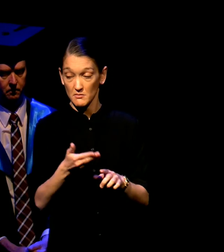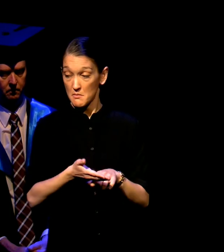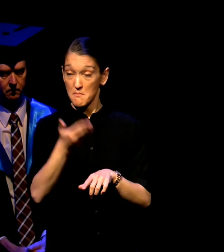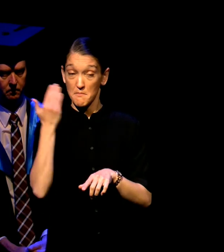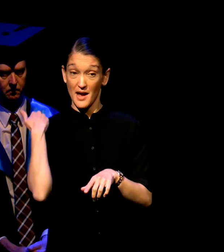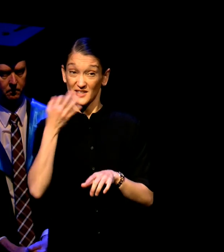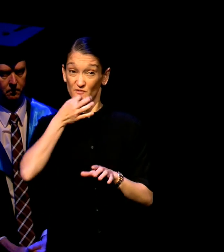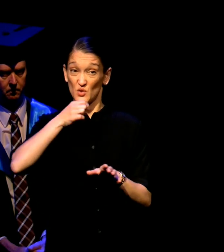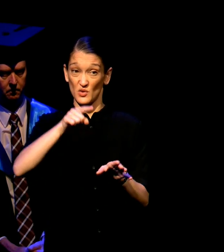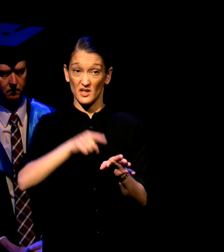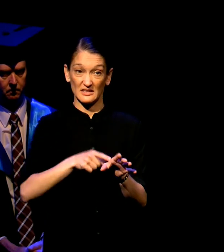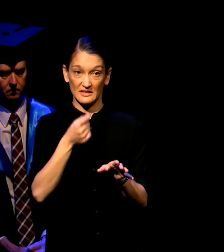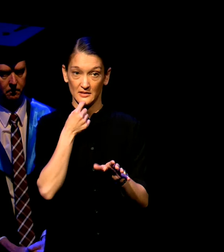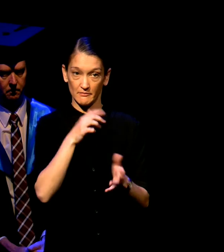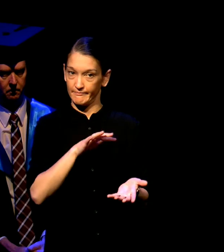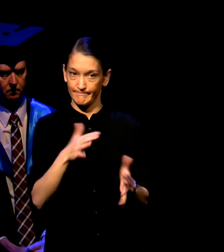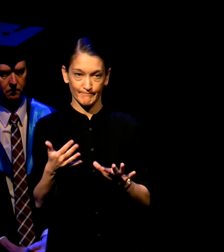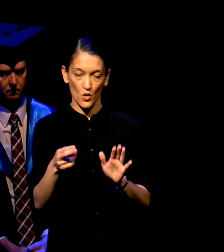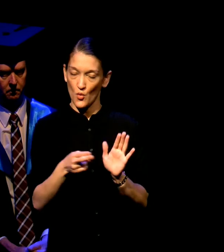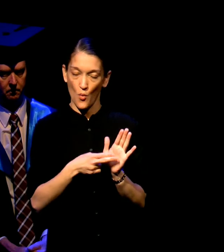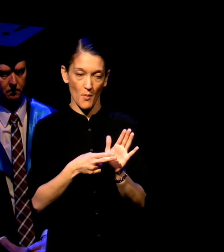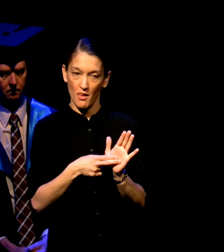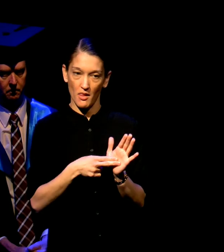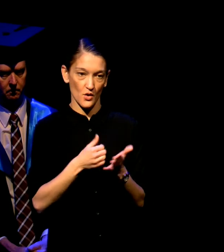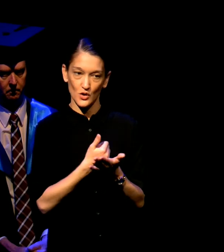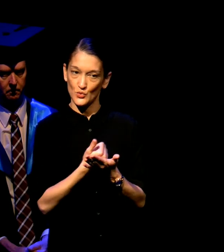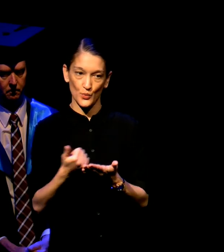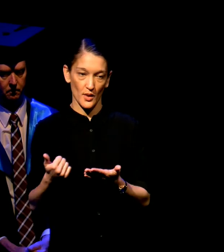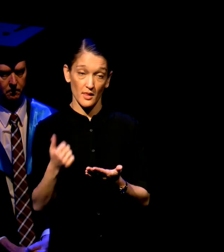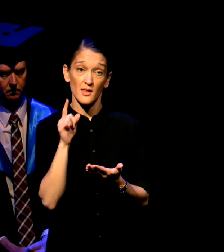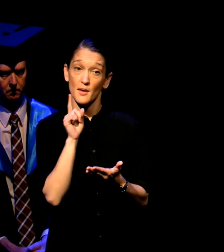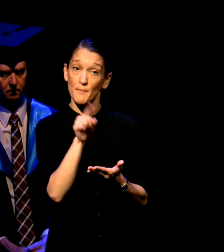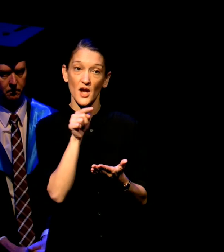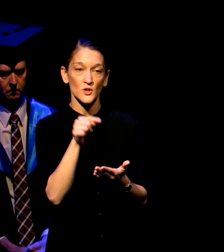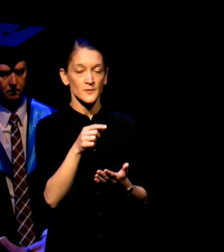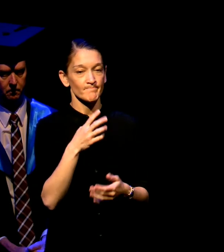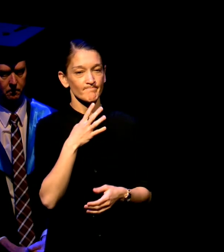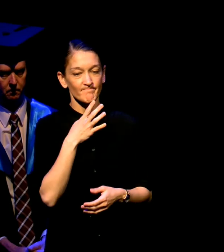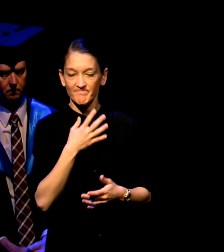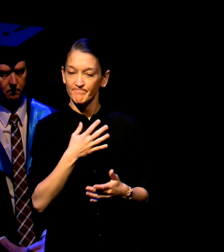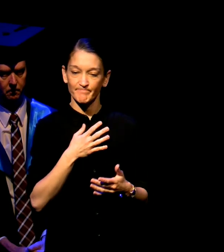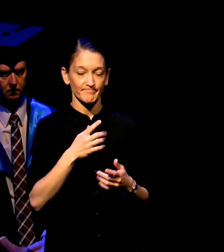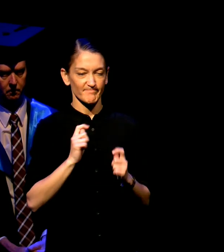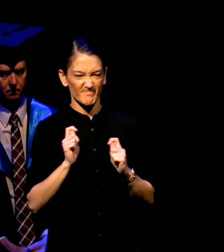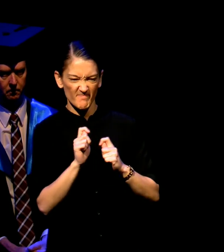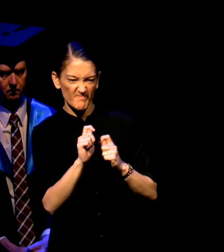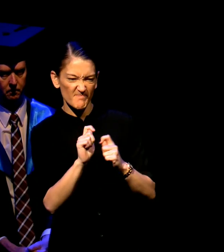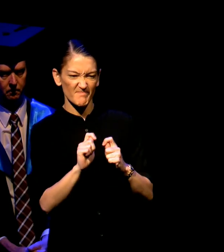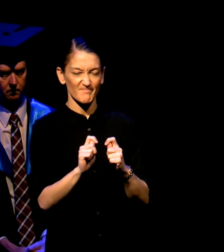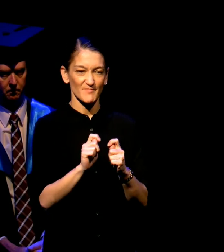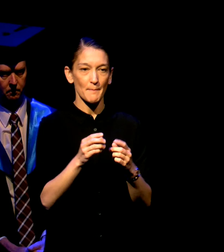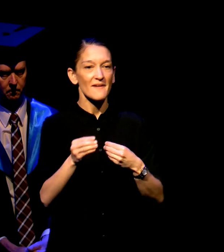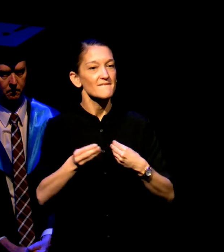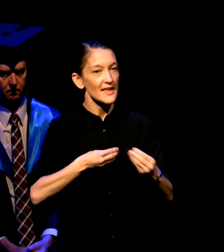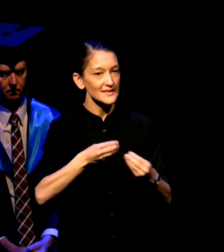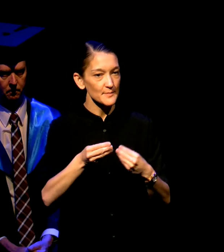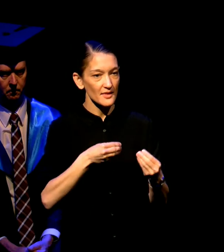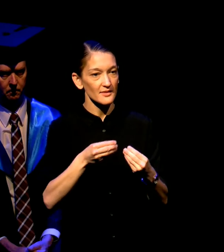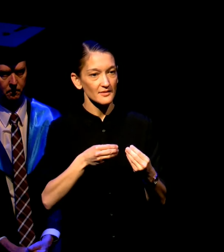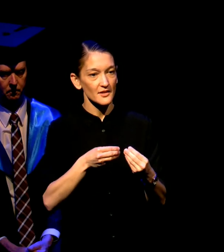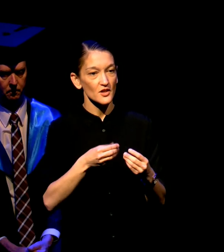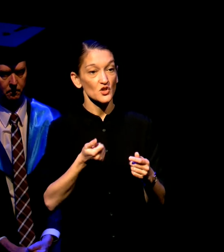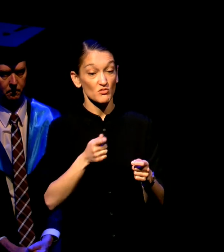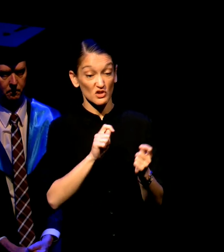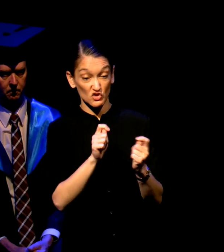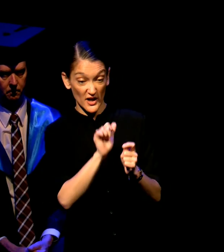years has been anything but typical. Yet you learned to adapt to the changing environment, you accessed support from